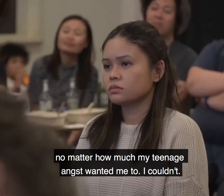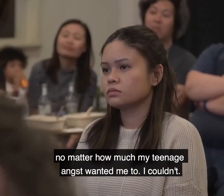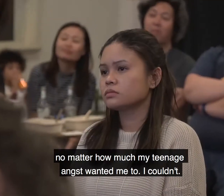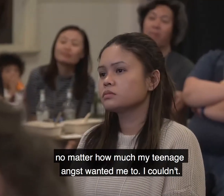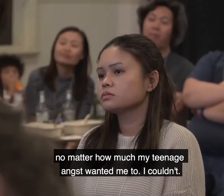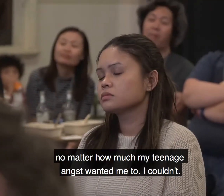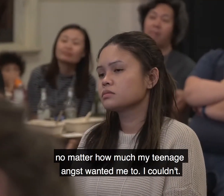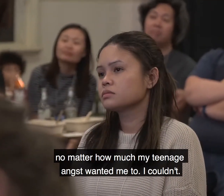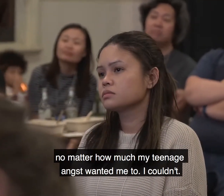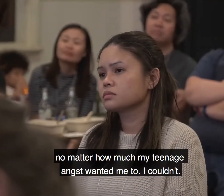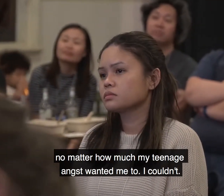I couldn't.